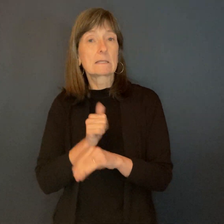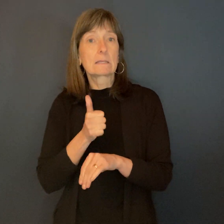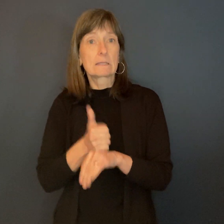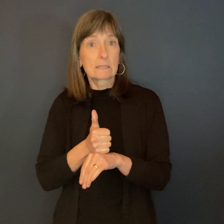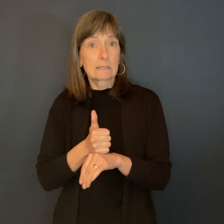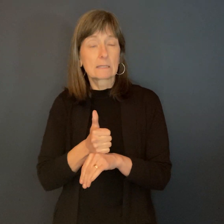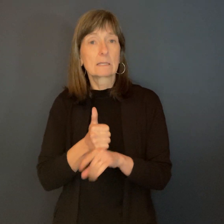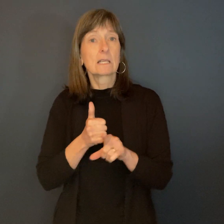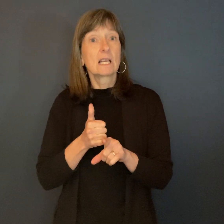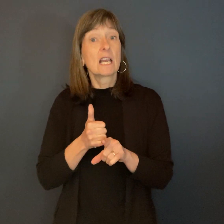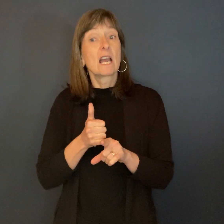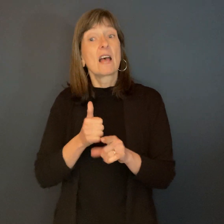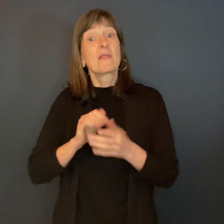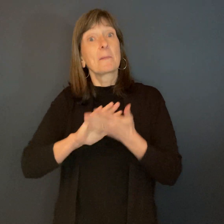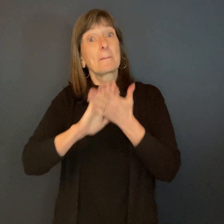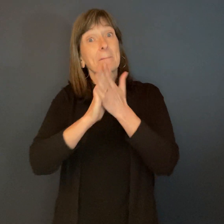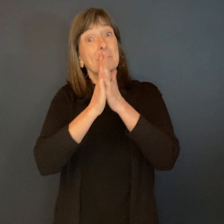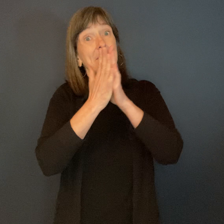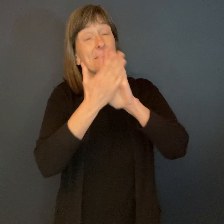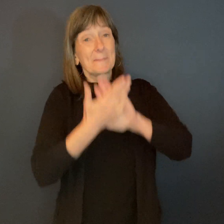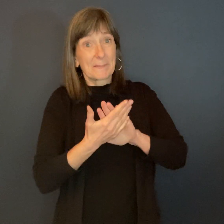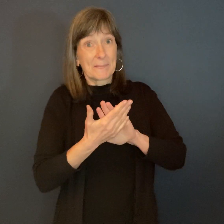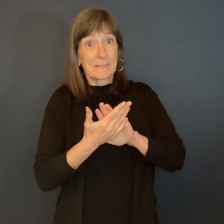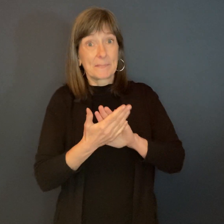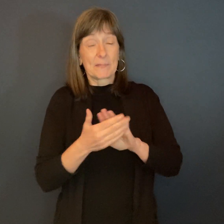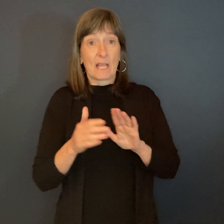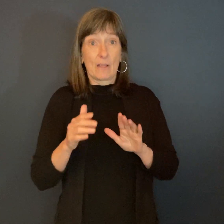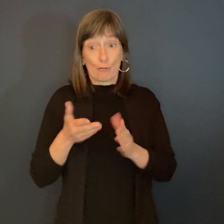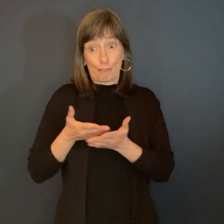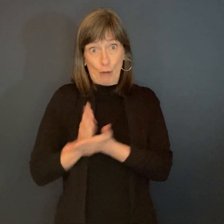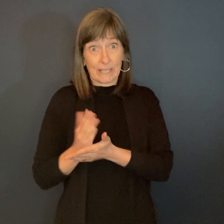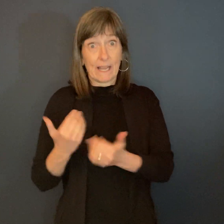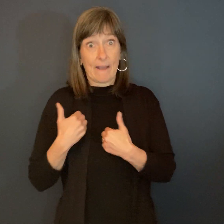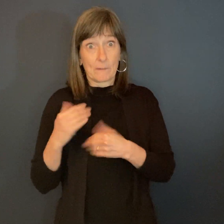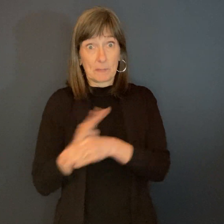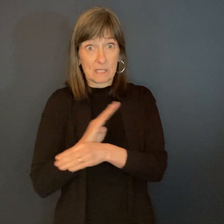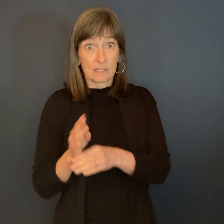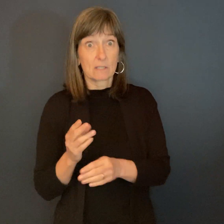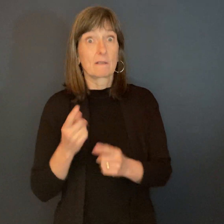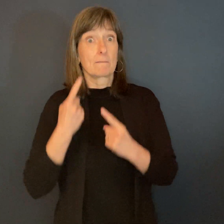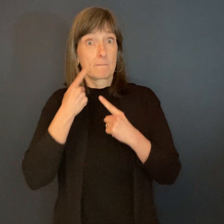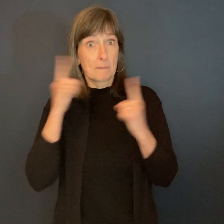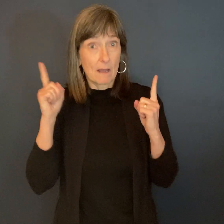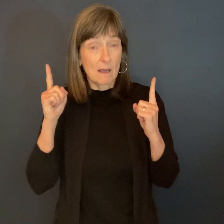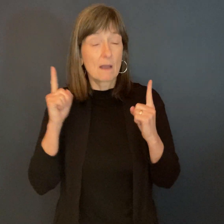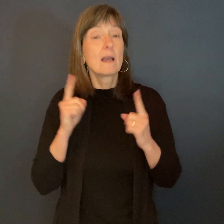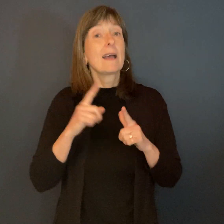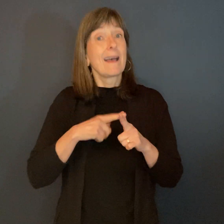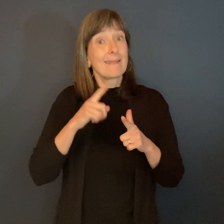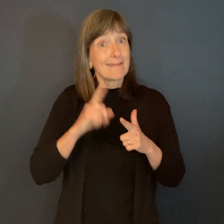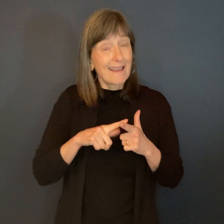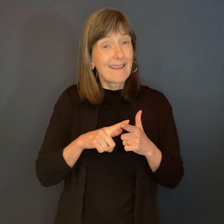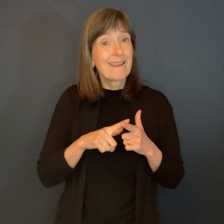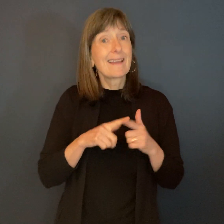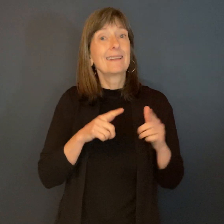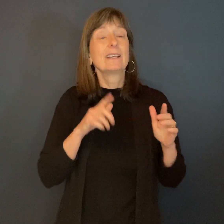the collective agreement language around the right to decide, which was reinforced by the idea that a person